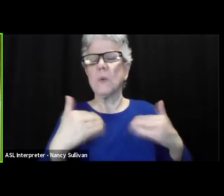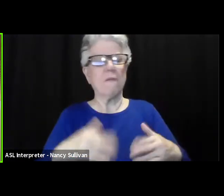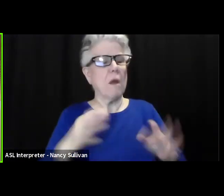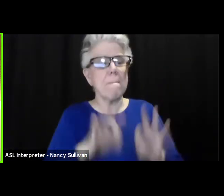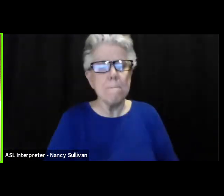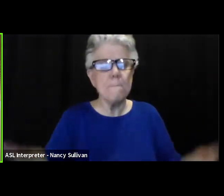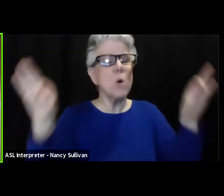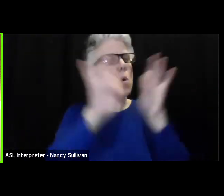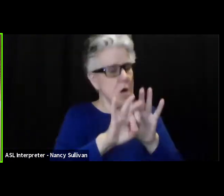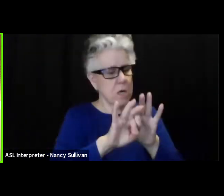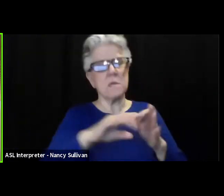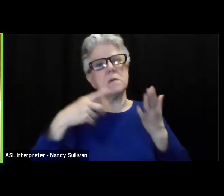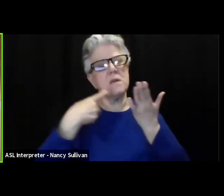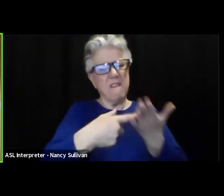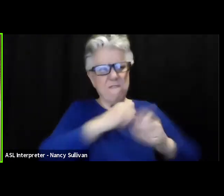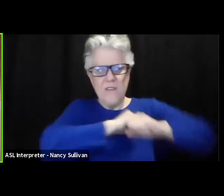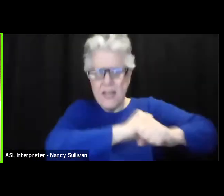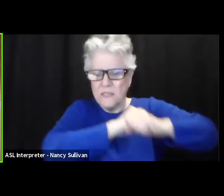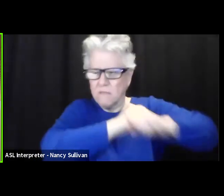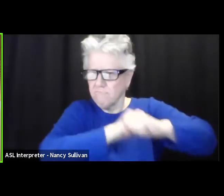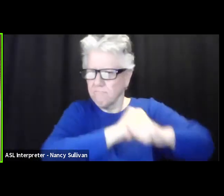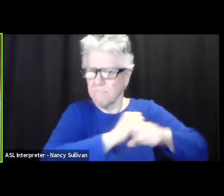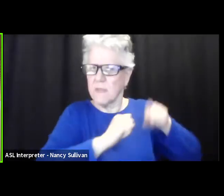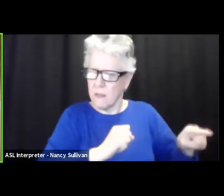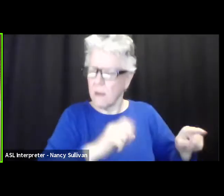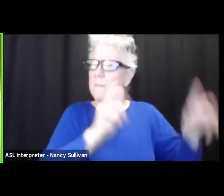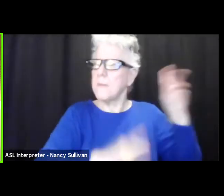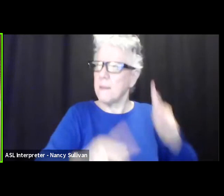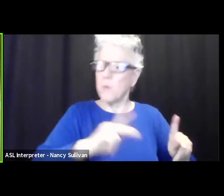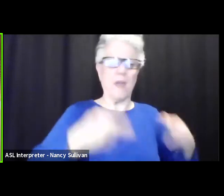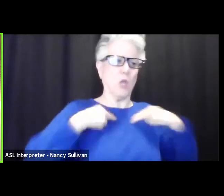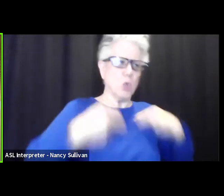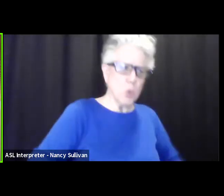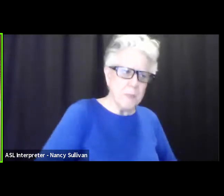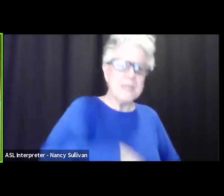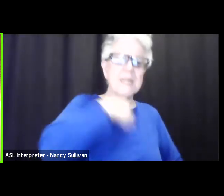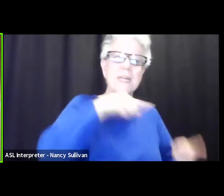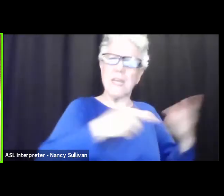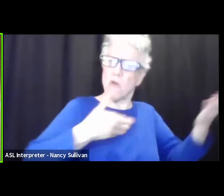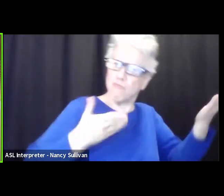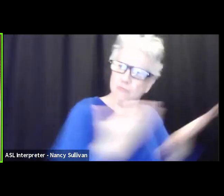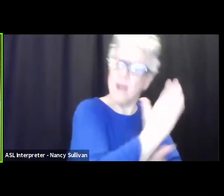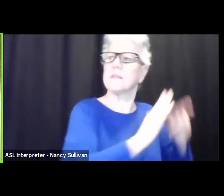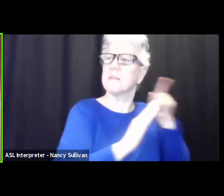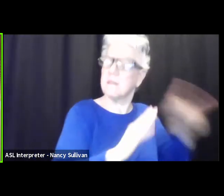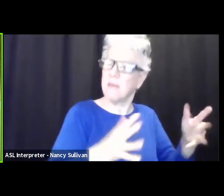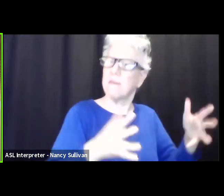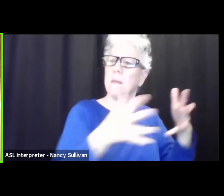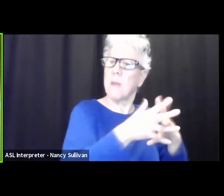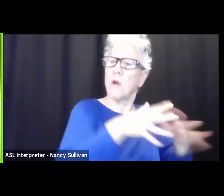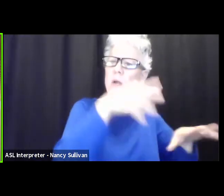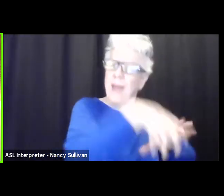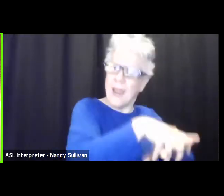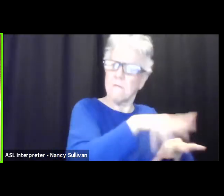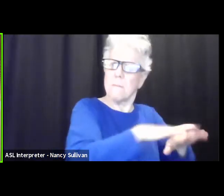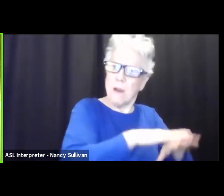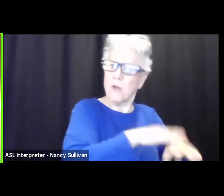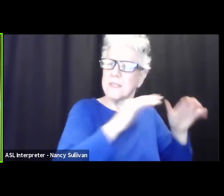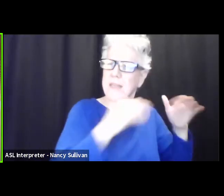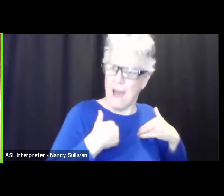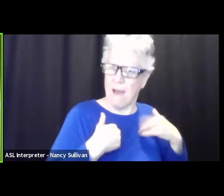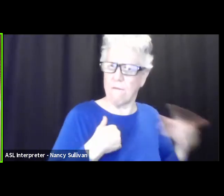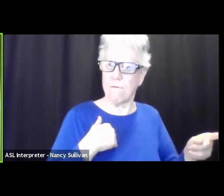and decades-long defense of the rationality, human dignity, and human rights of the Amerindian peoples. Dominicans